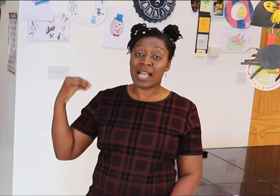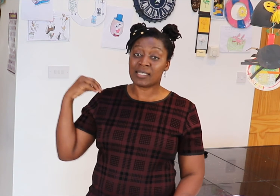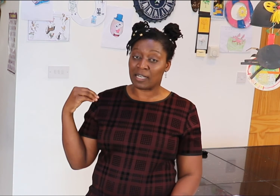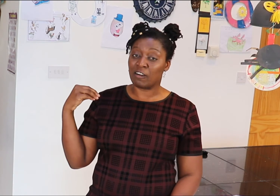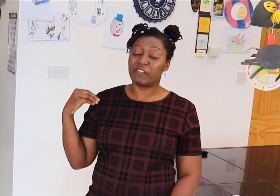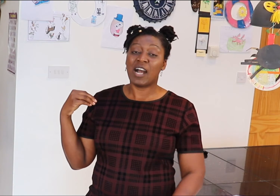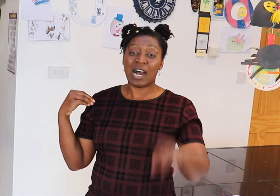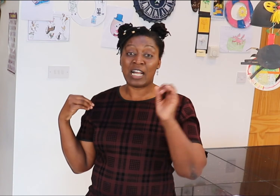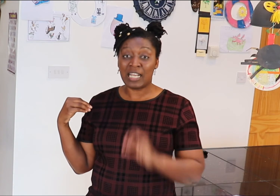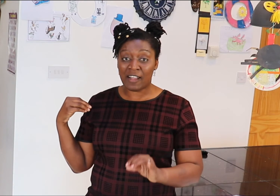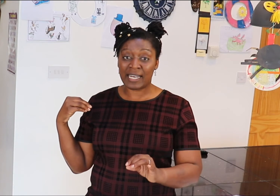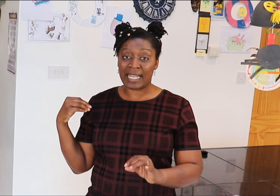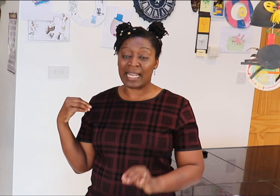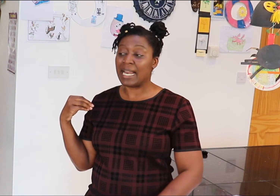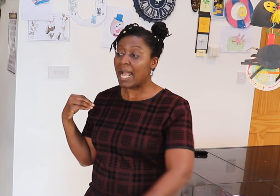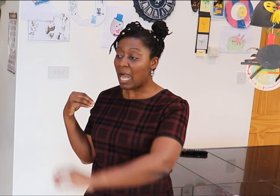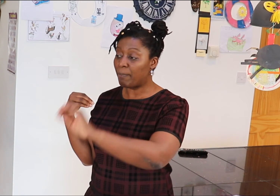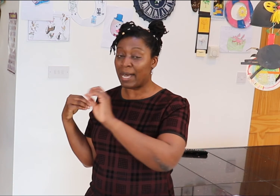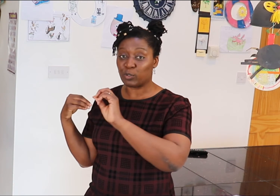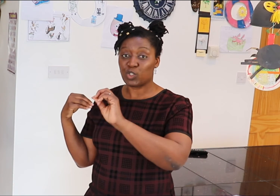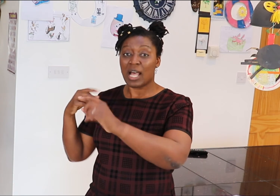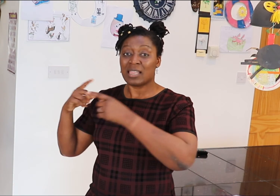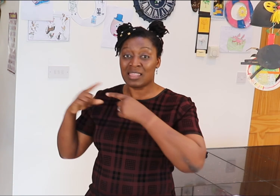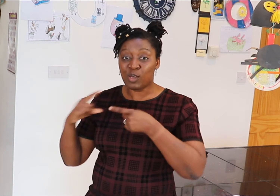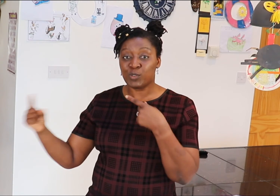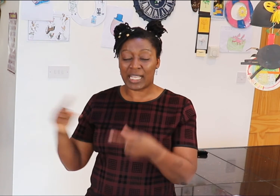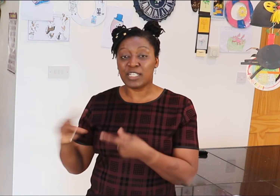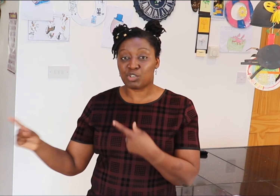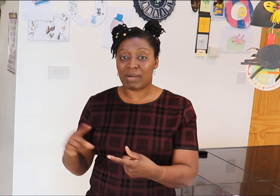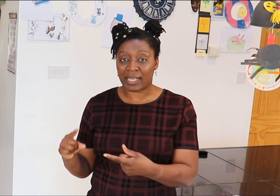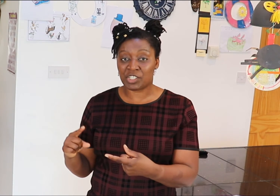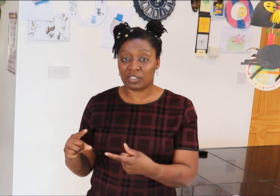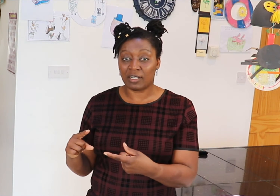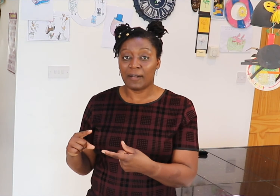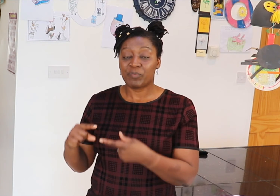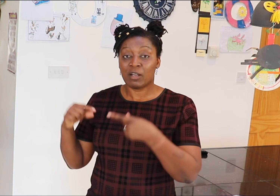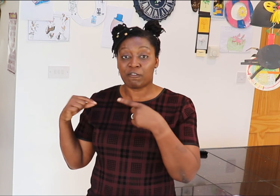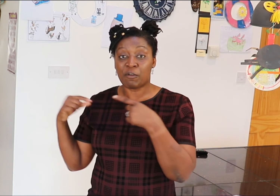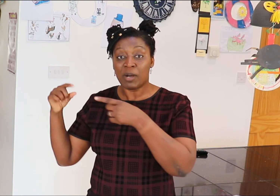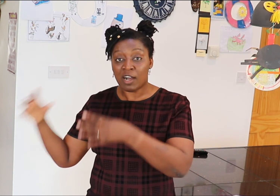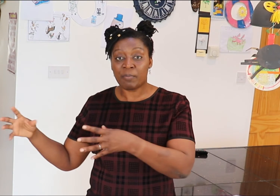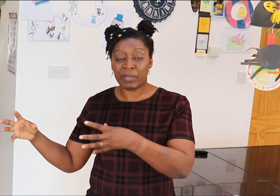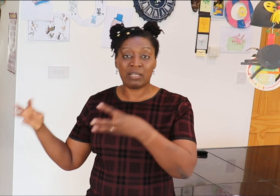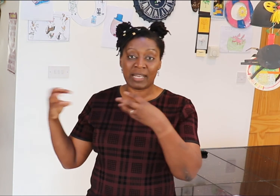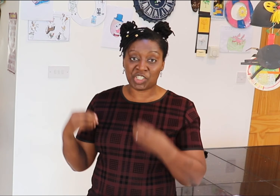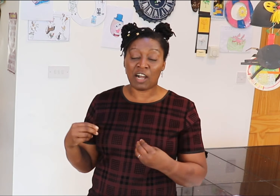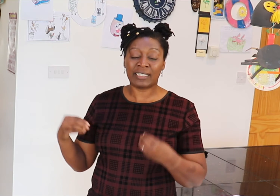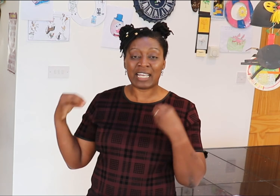higher self are learning about those interaction from her being my child and